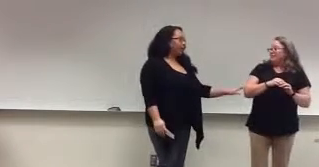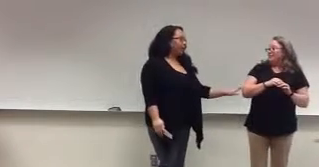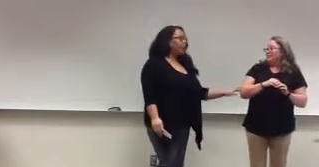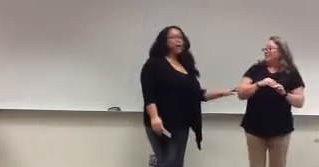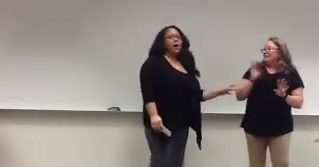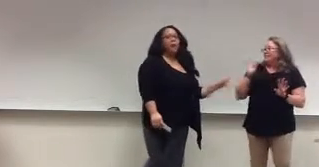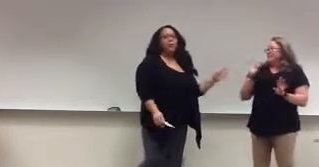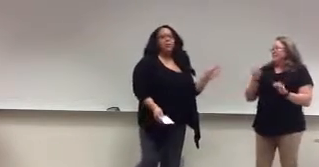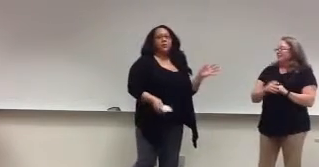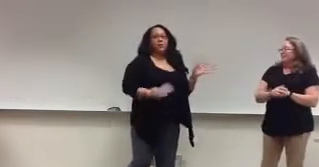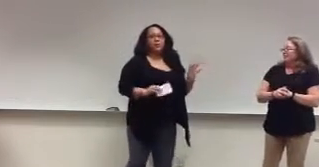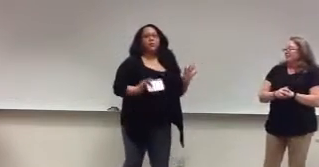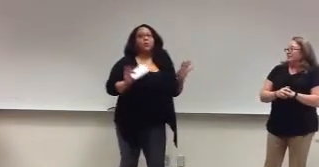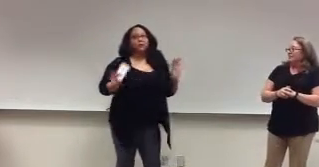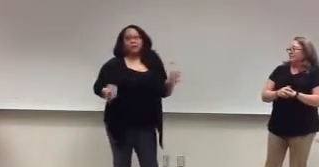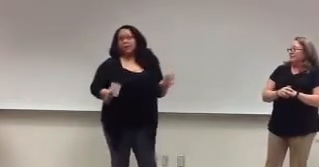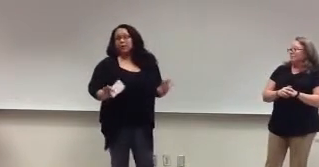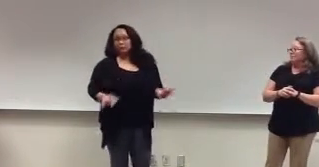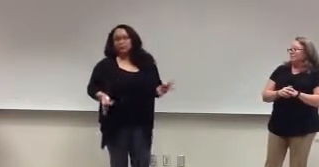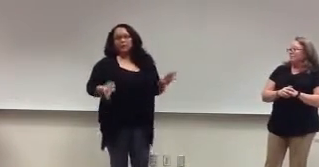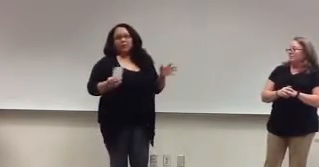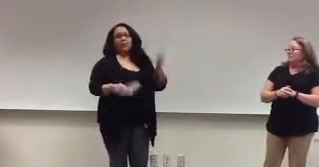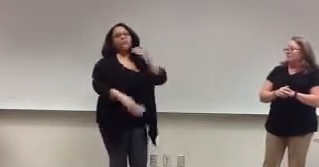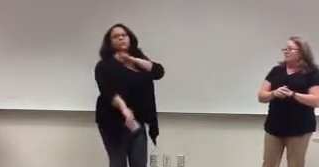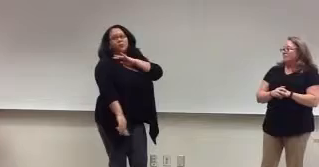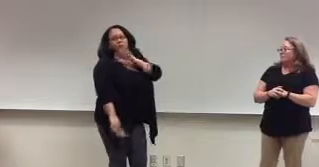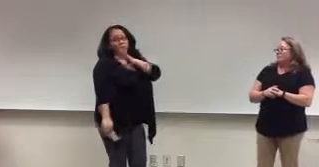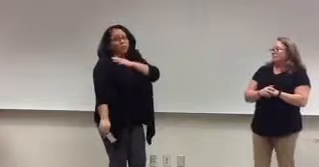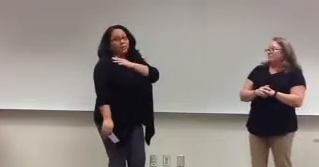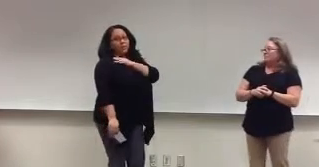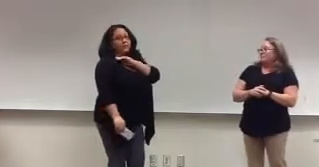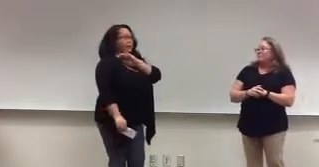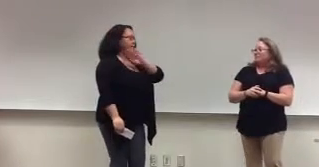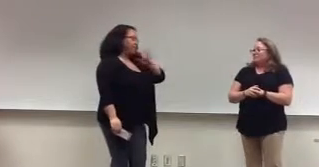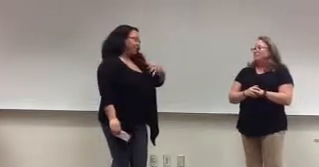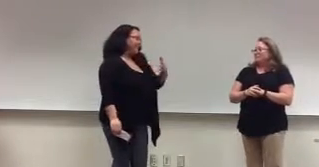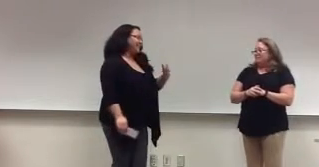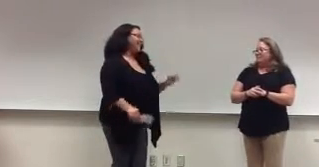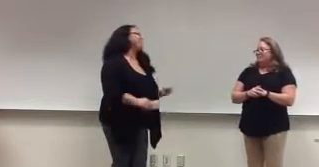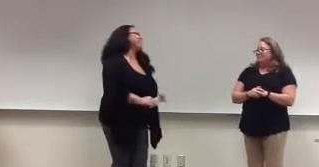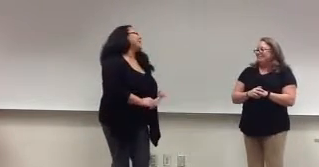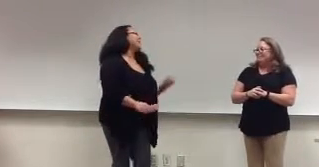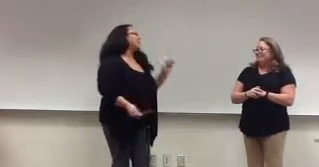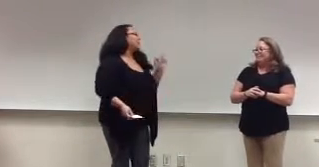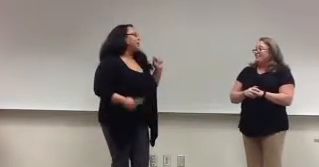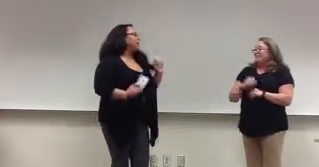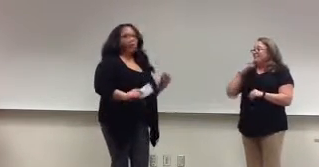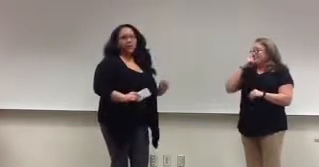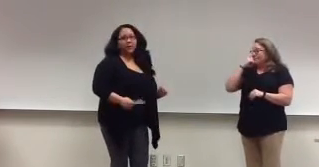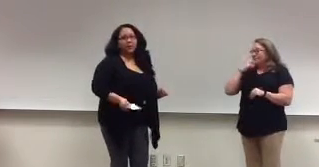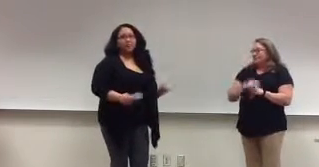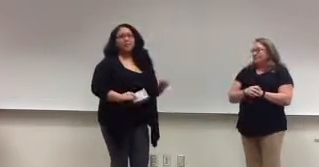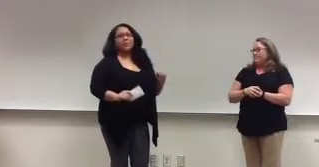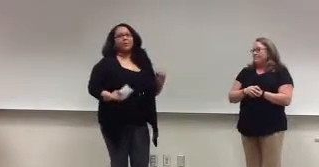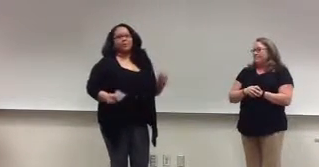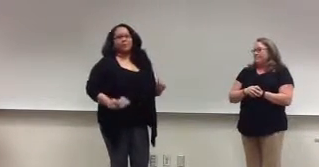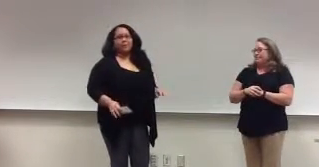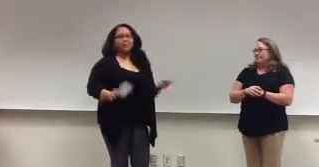arm. Most people don't like being touched on the arm, so the shoulder is best. You don't want to poke them, grab them,